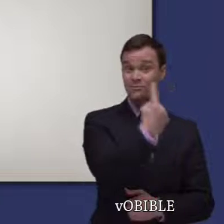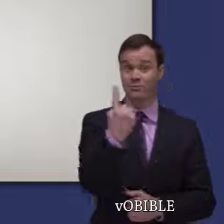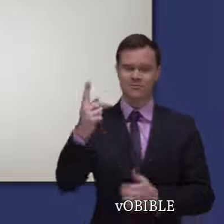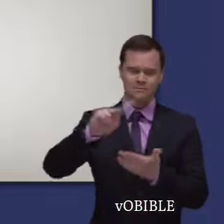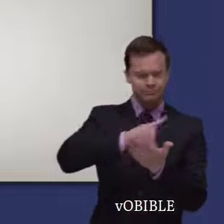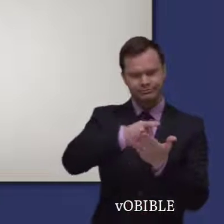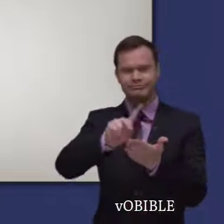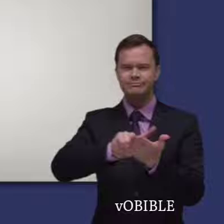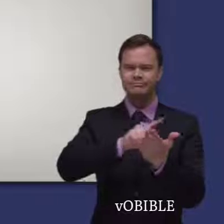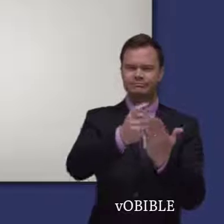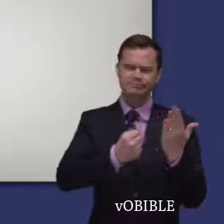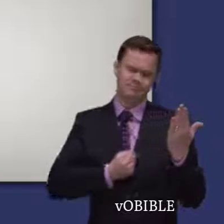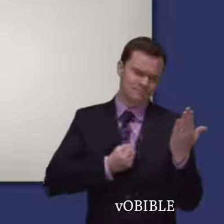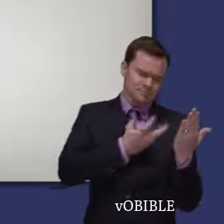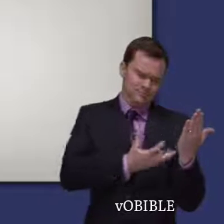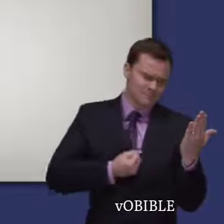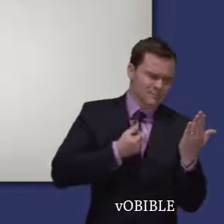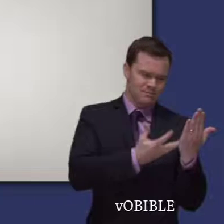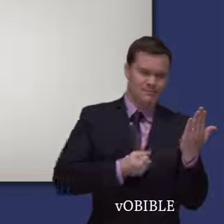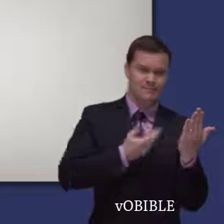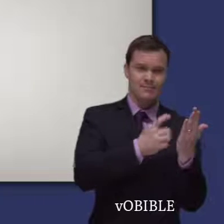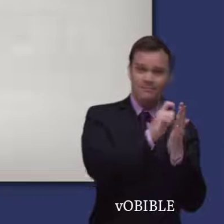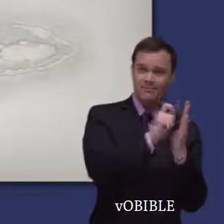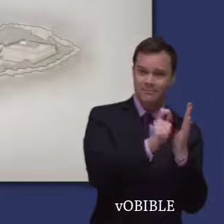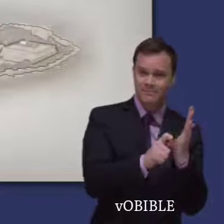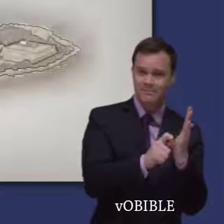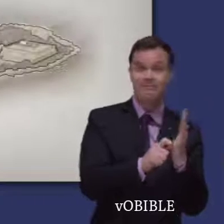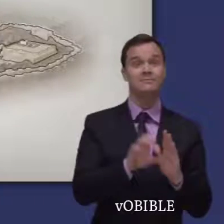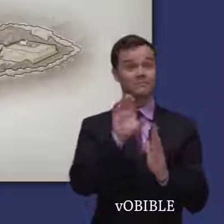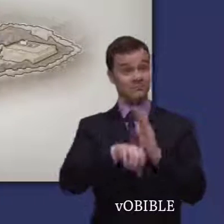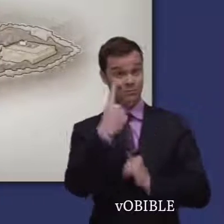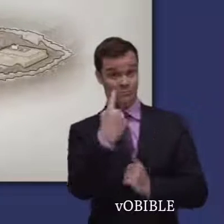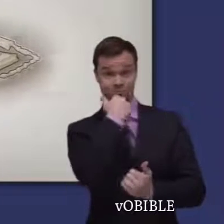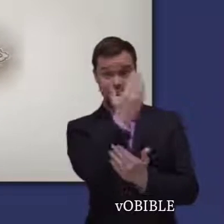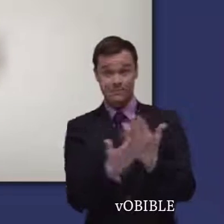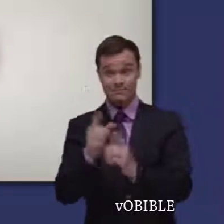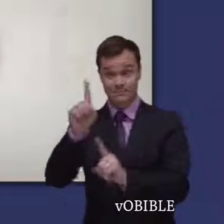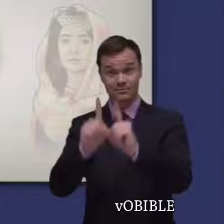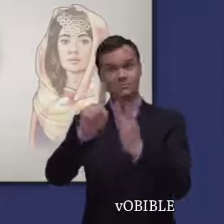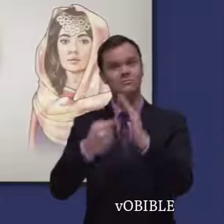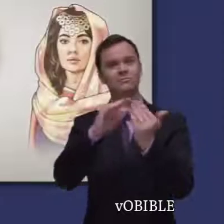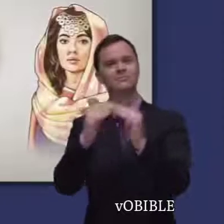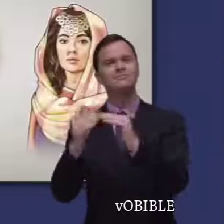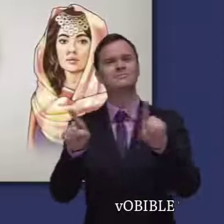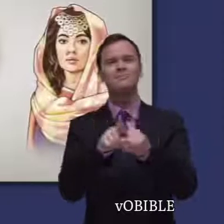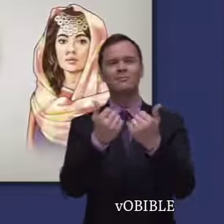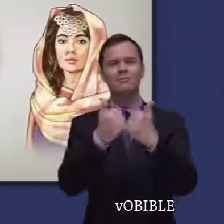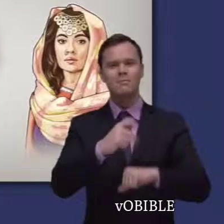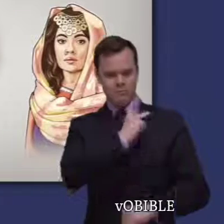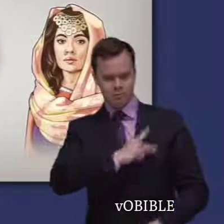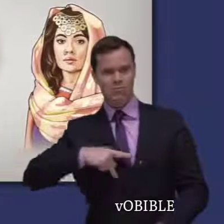five chapters, or poems. In chapter 1, the city of Jerusalem is described as a princess who